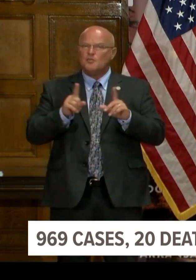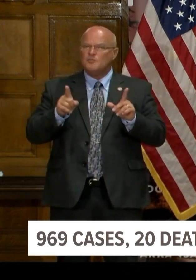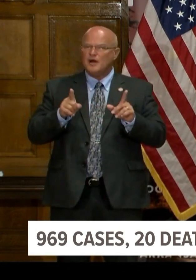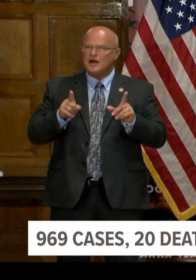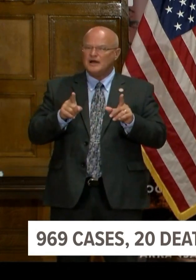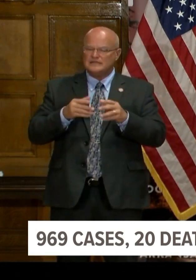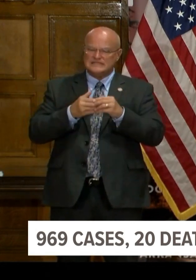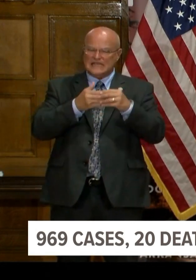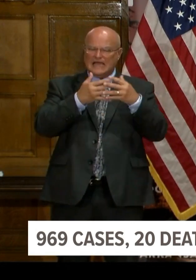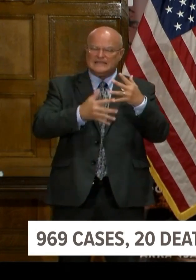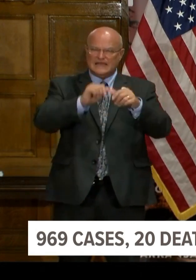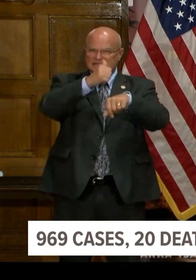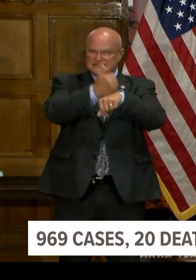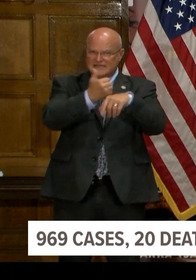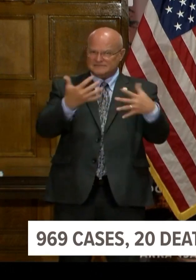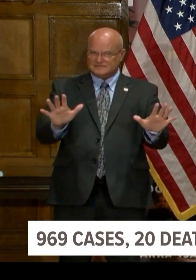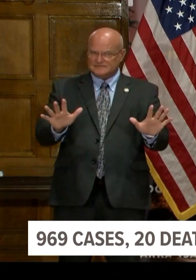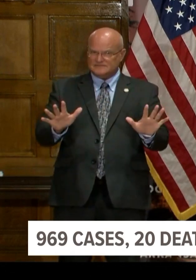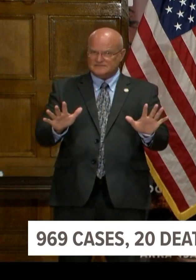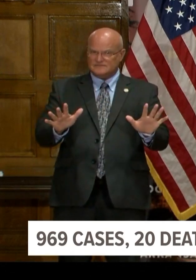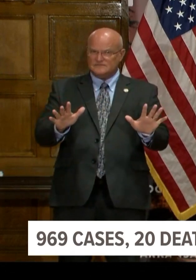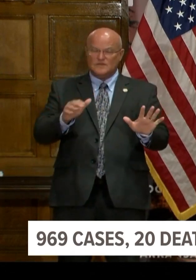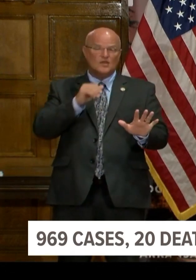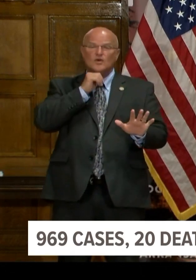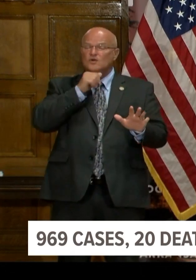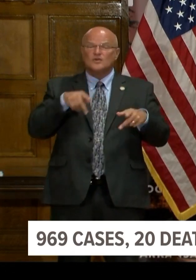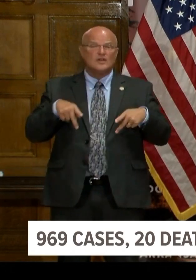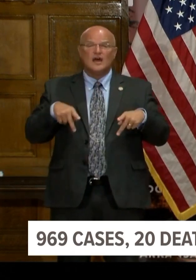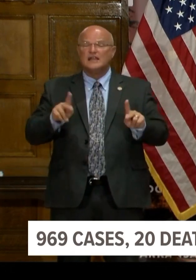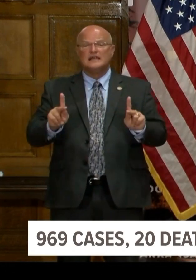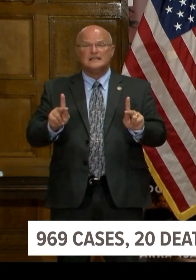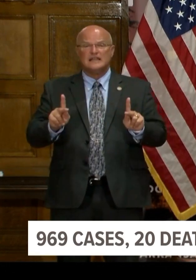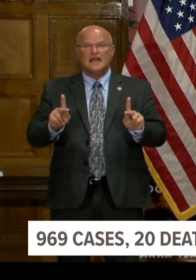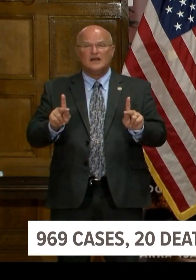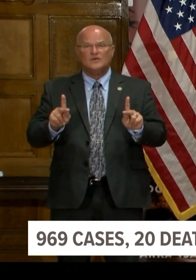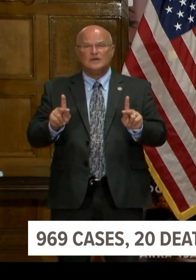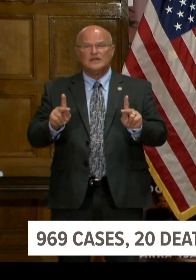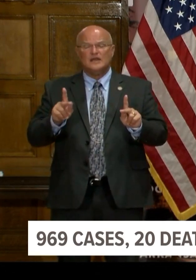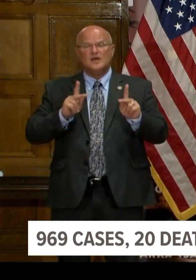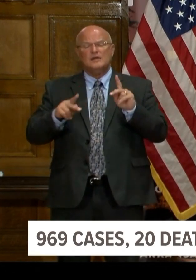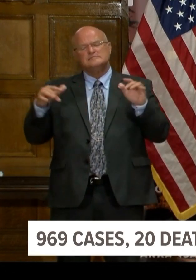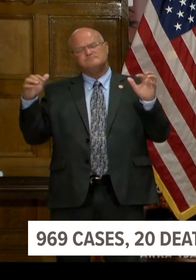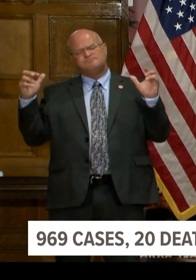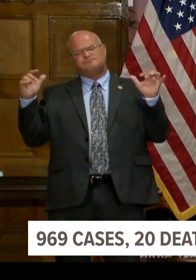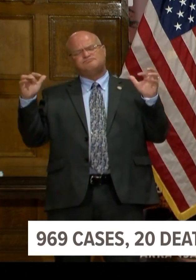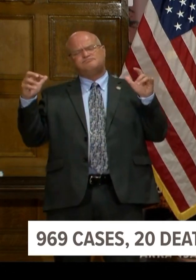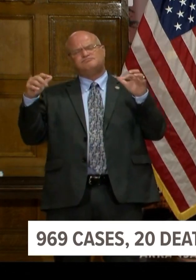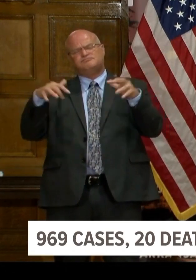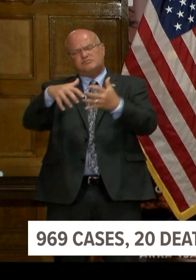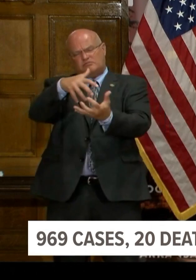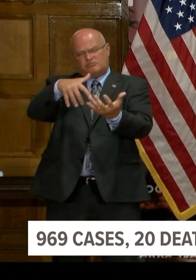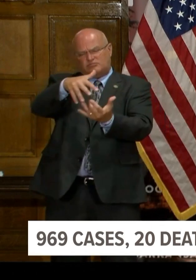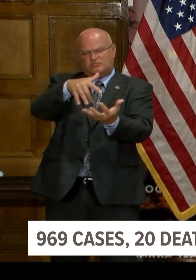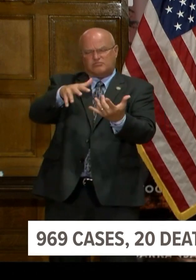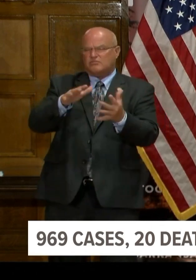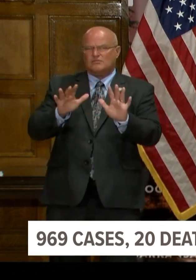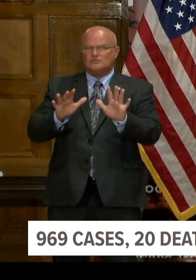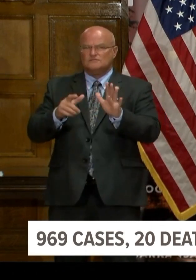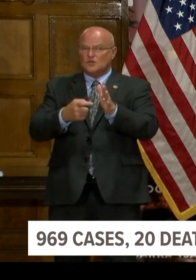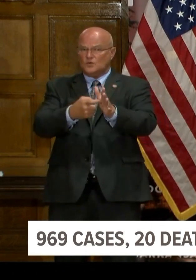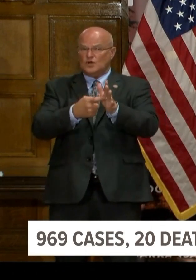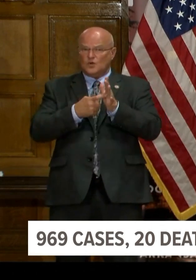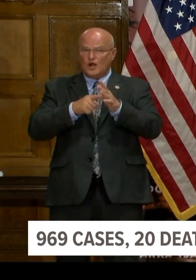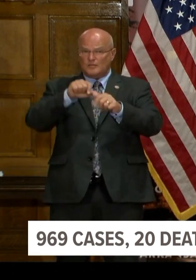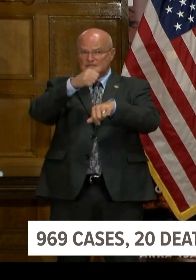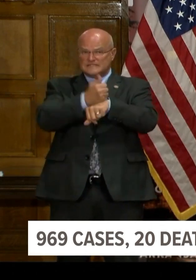strict guidelines in place. We're not allowing massive crowds in which they're mixing up. There's requirements